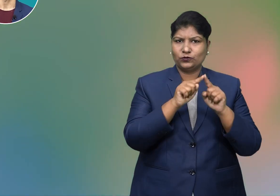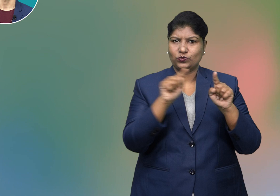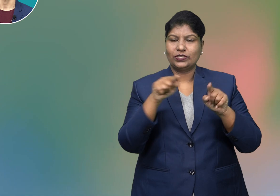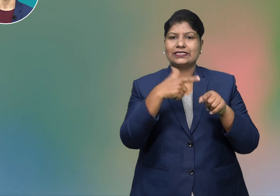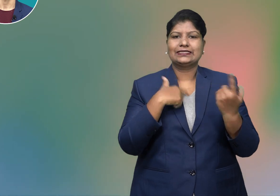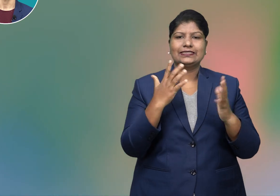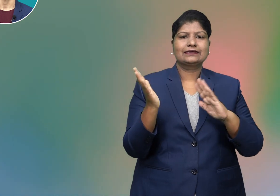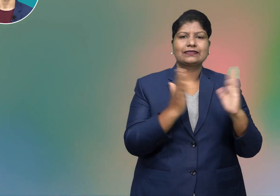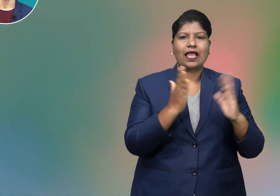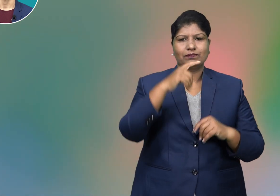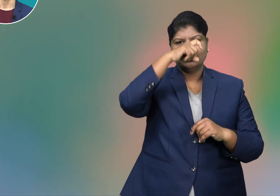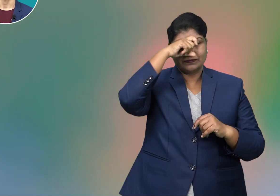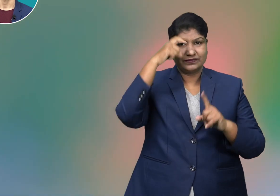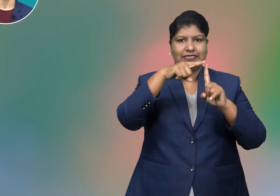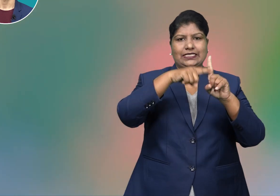temperature.